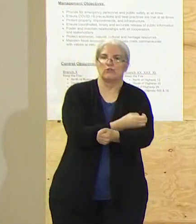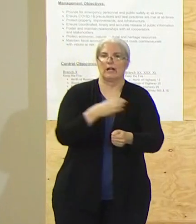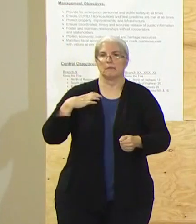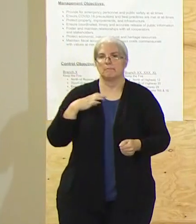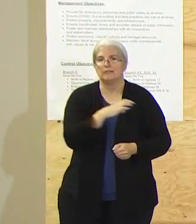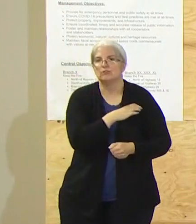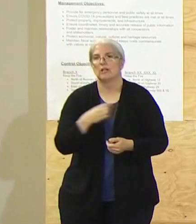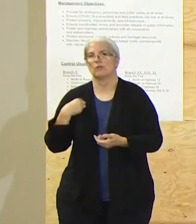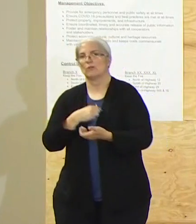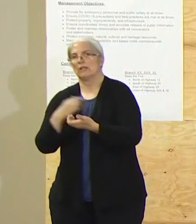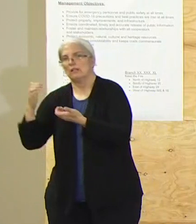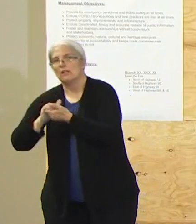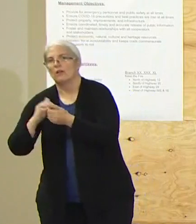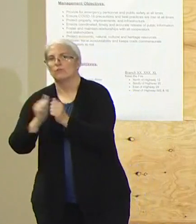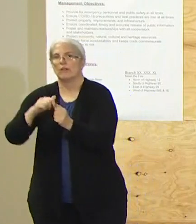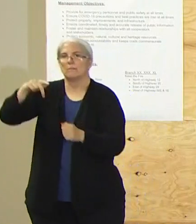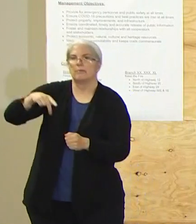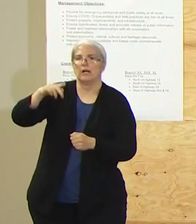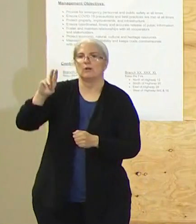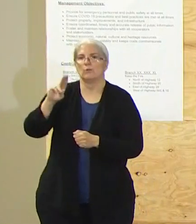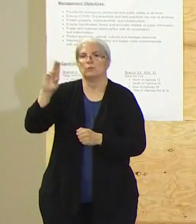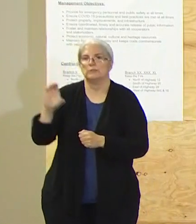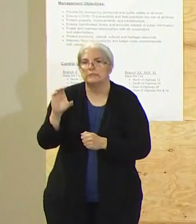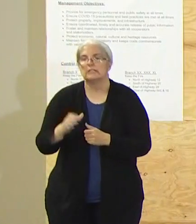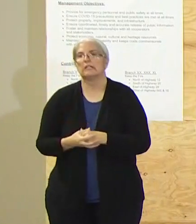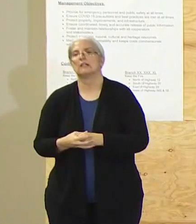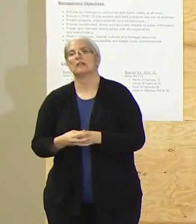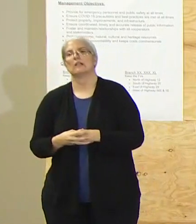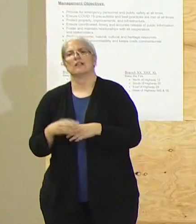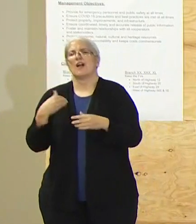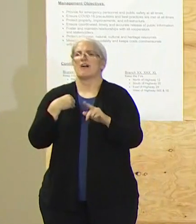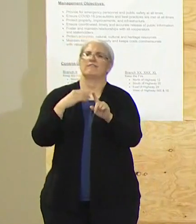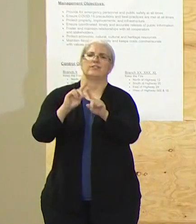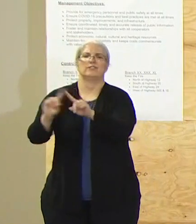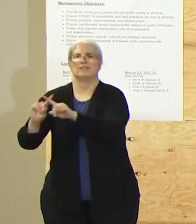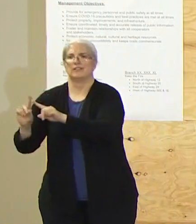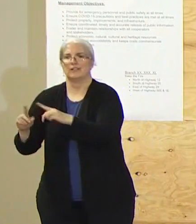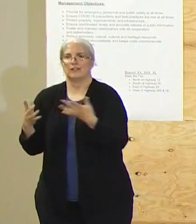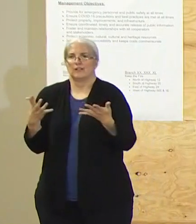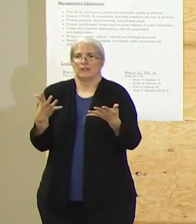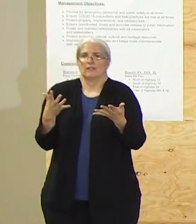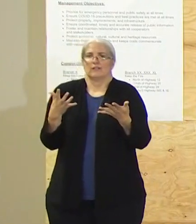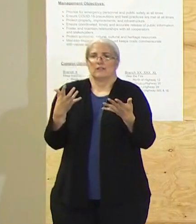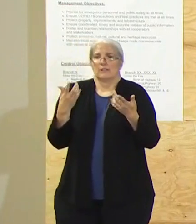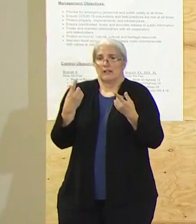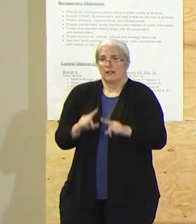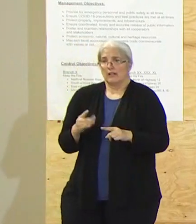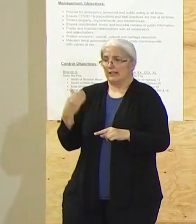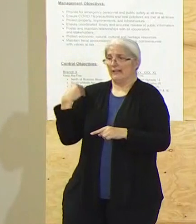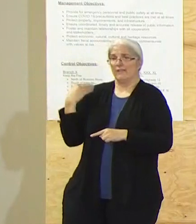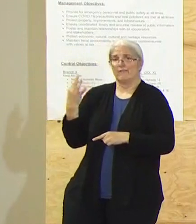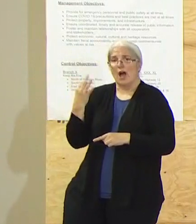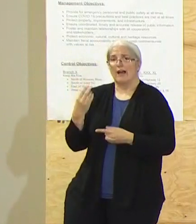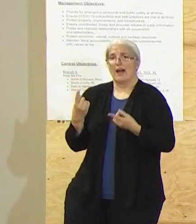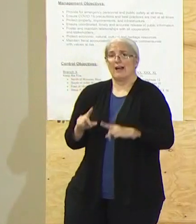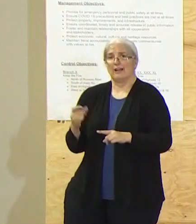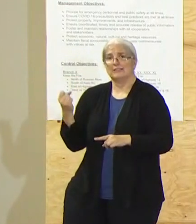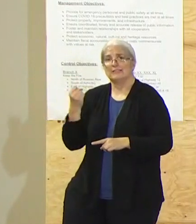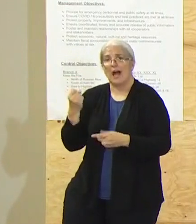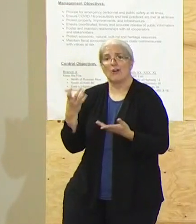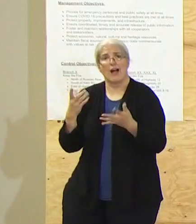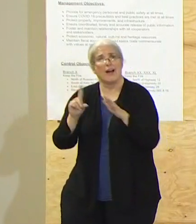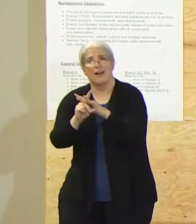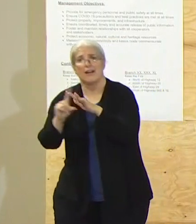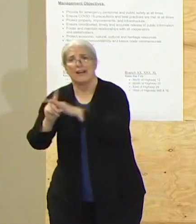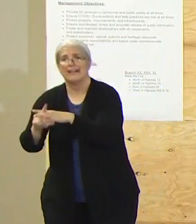Commission to determine exactly what went wrong on Friday and Saturday night. We were able to address the